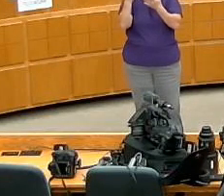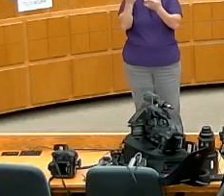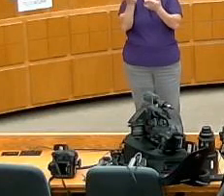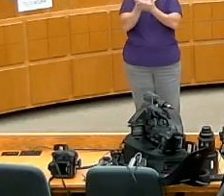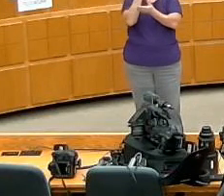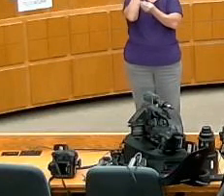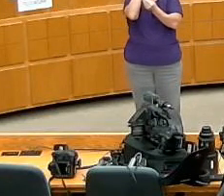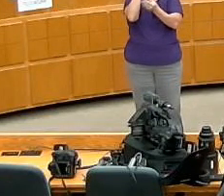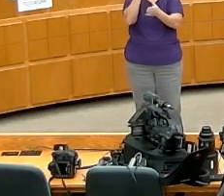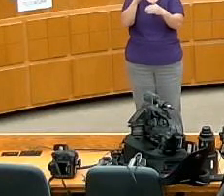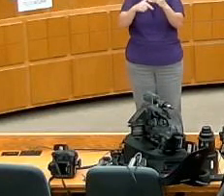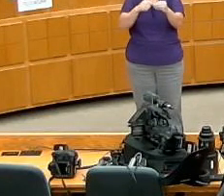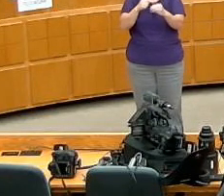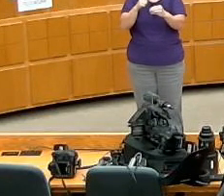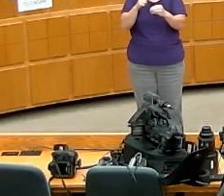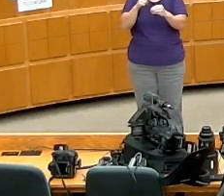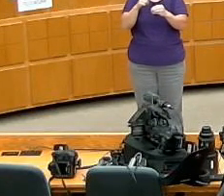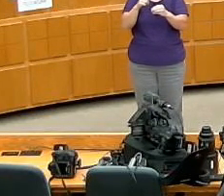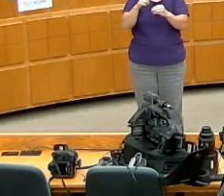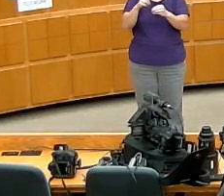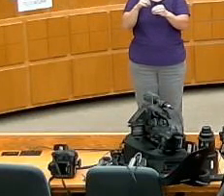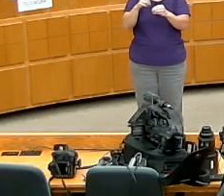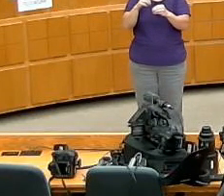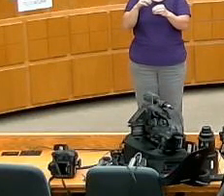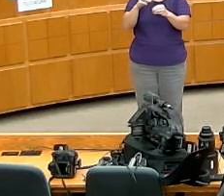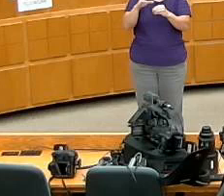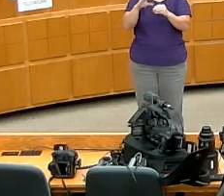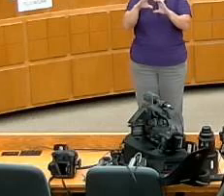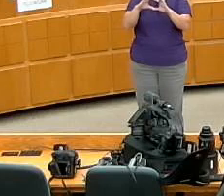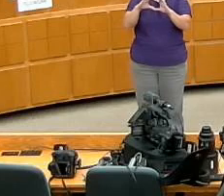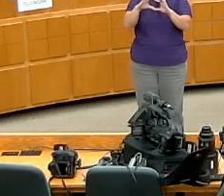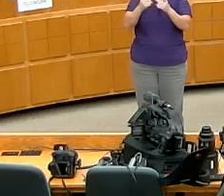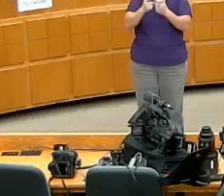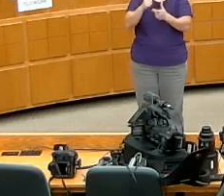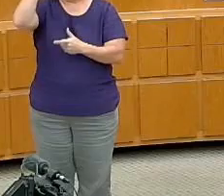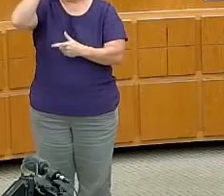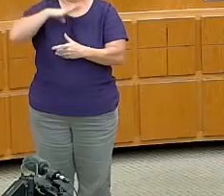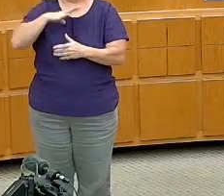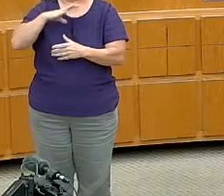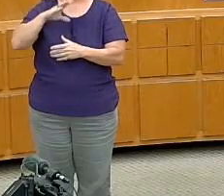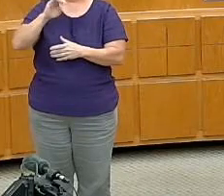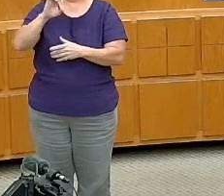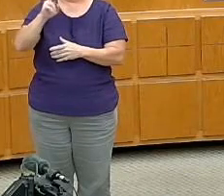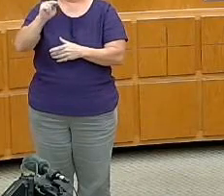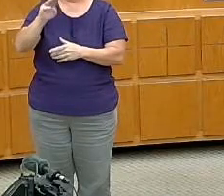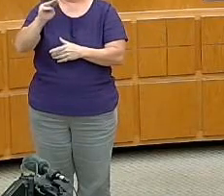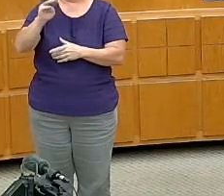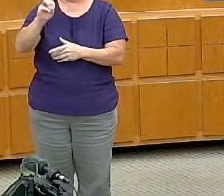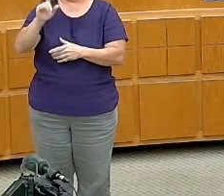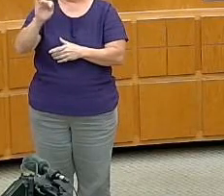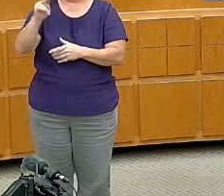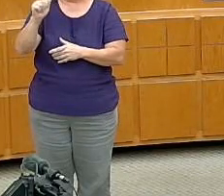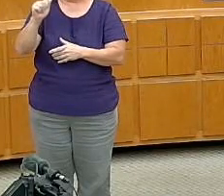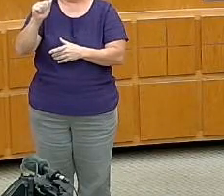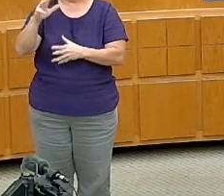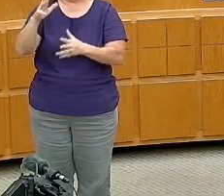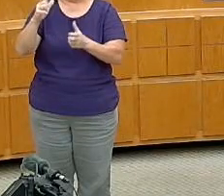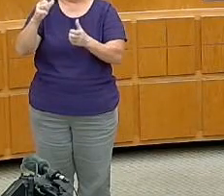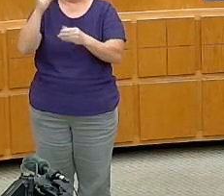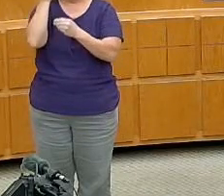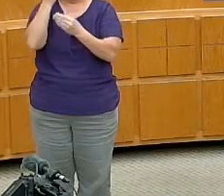Molina, City Council member from District 2, had recommended and that we're implementing beginning today. With me today is